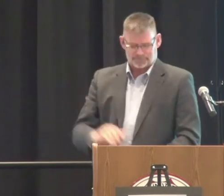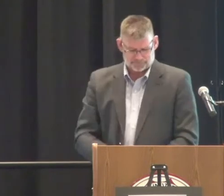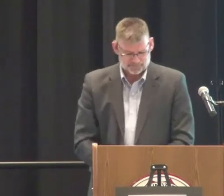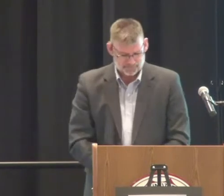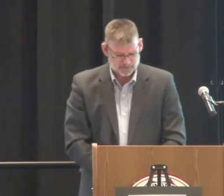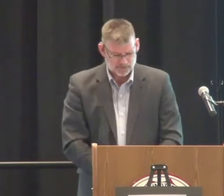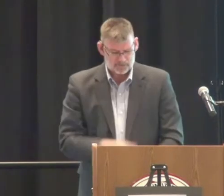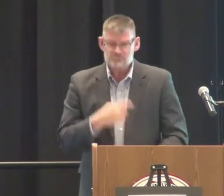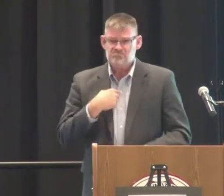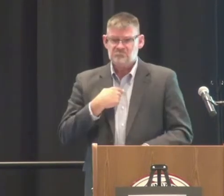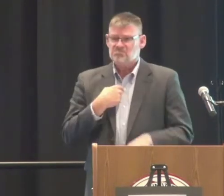In Arthur's voice.